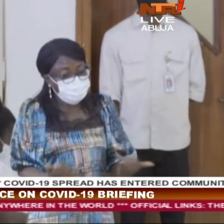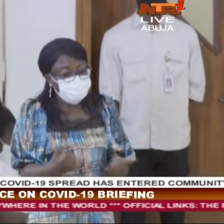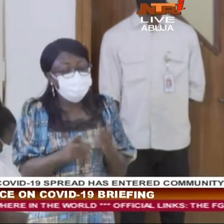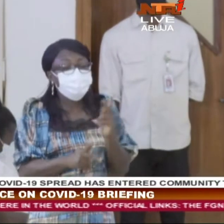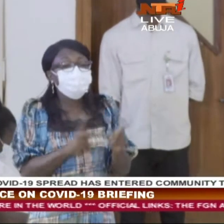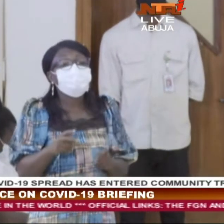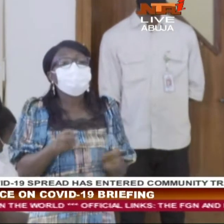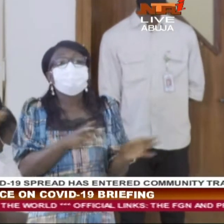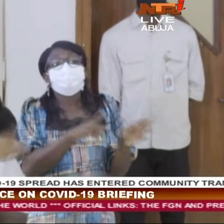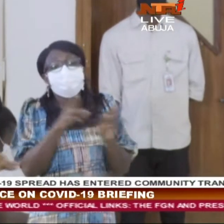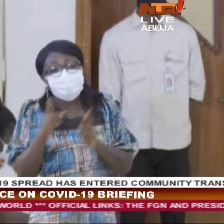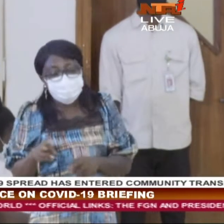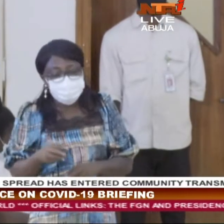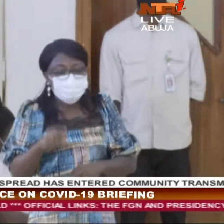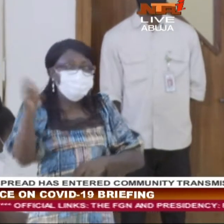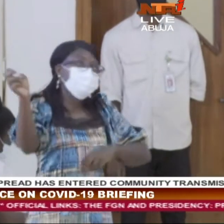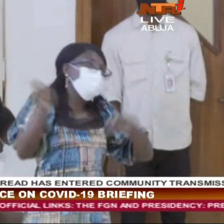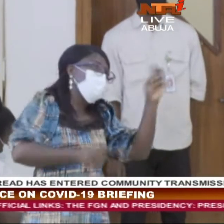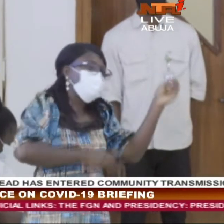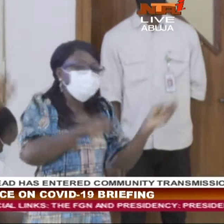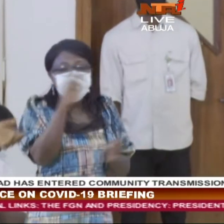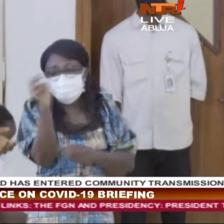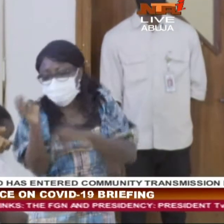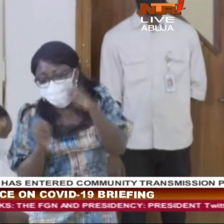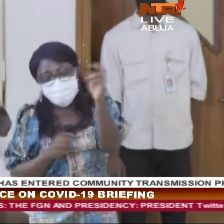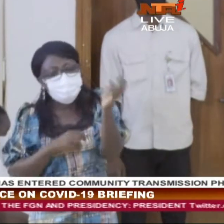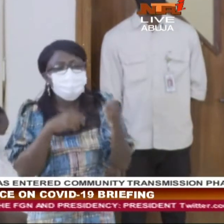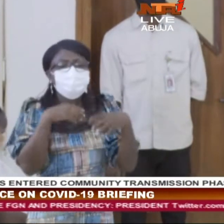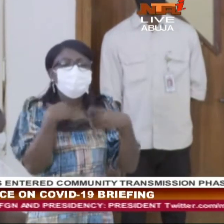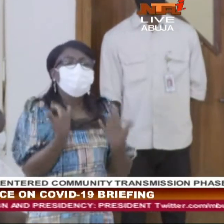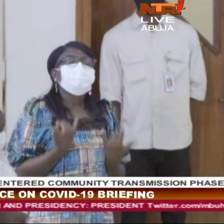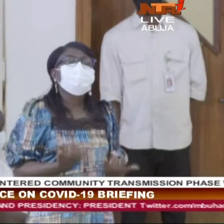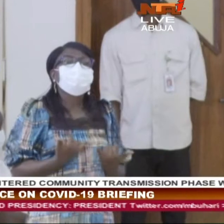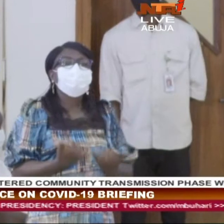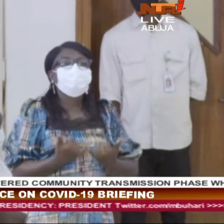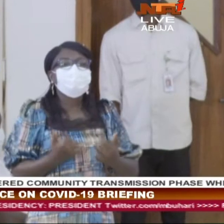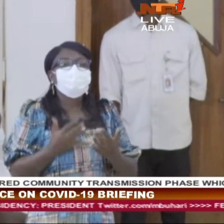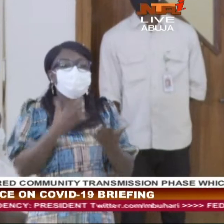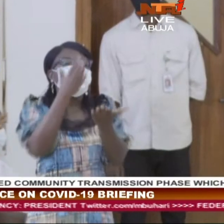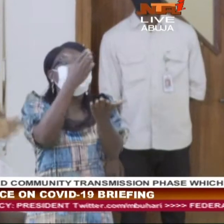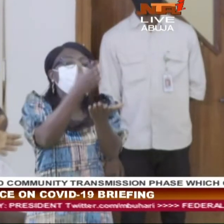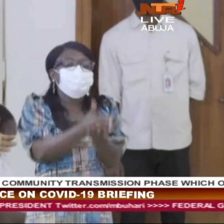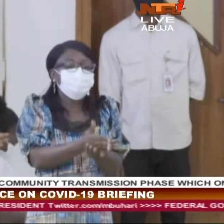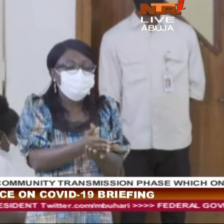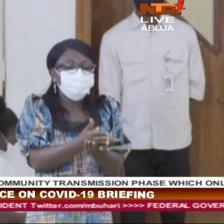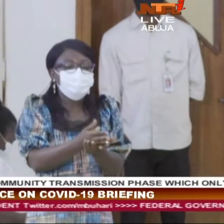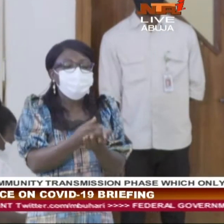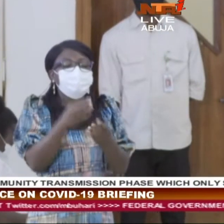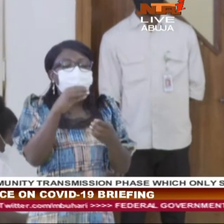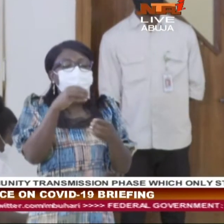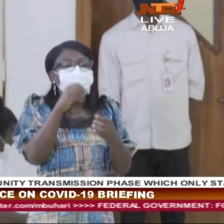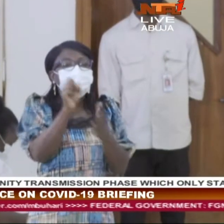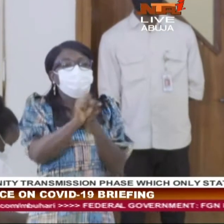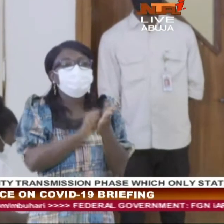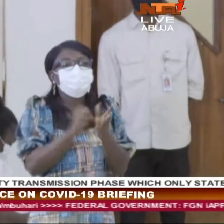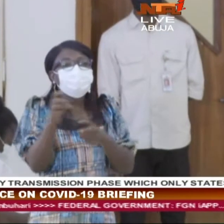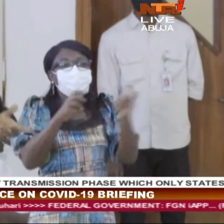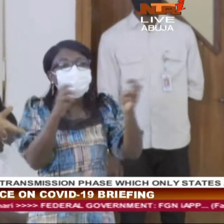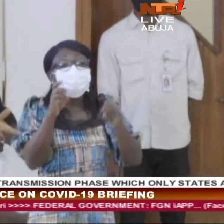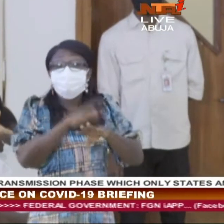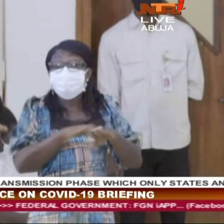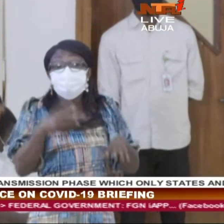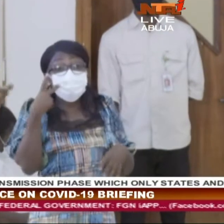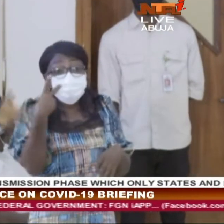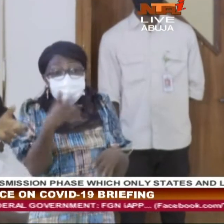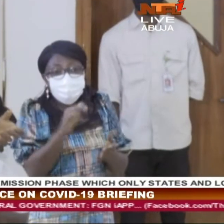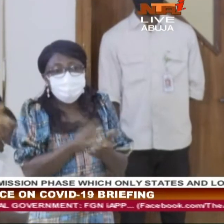are traveling here and there. Now, the ban on interstate has finally been lifted. Don't you see that we'll have